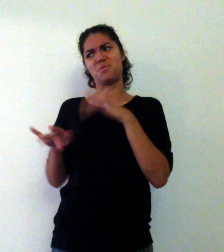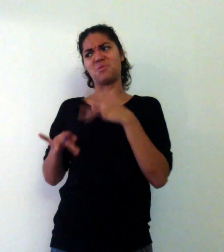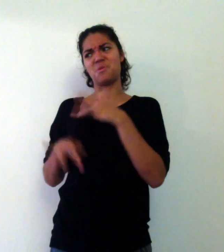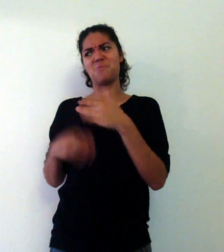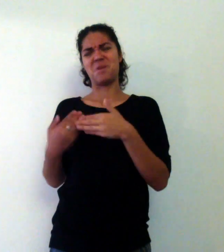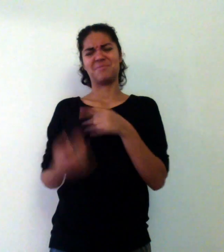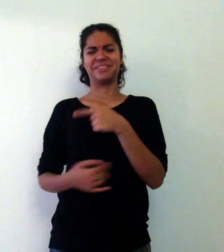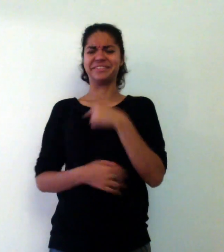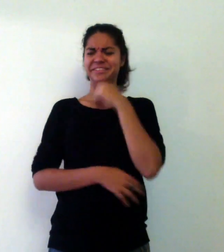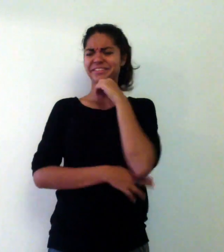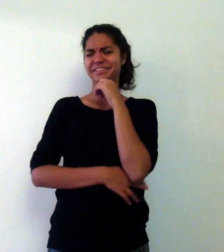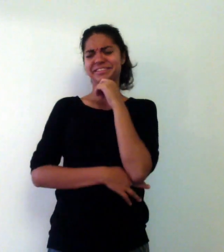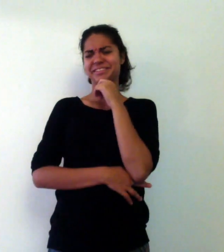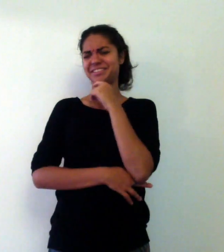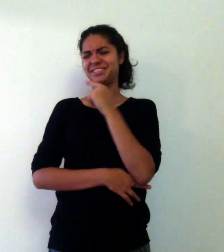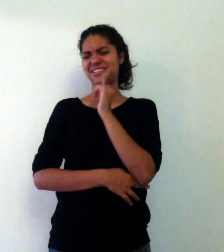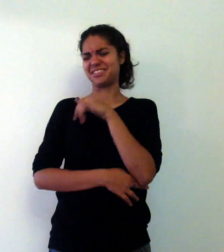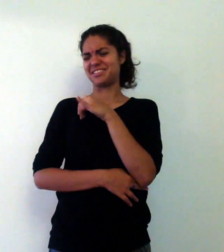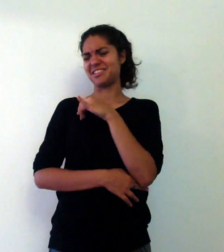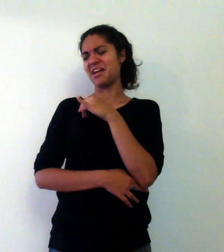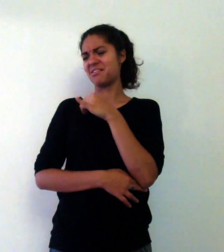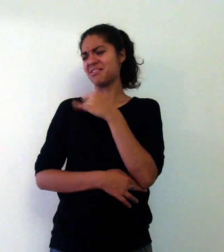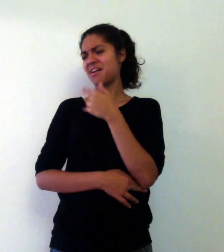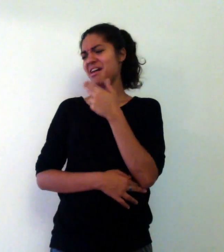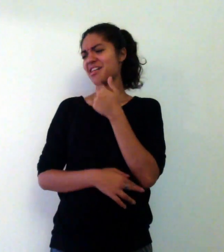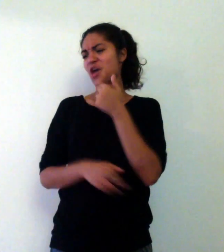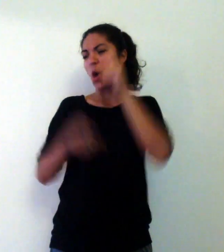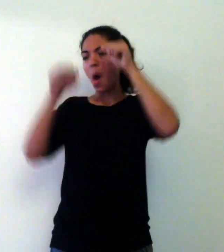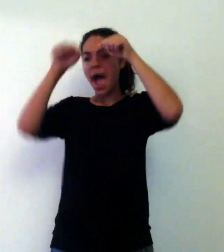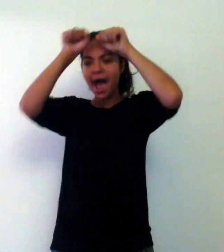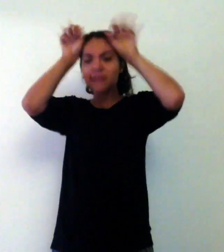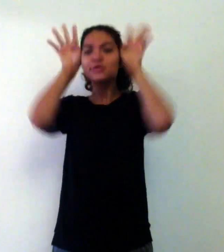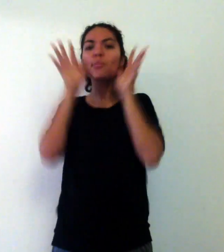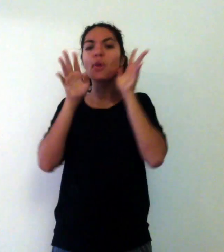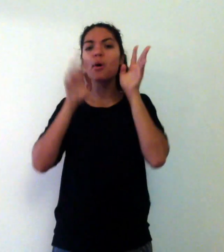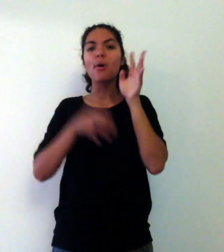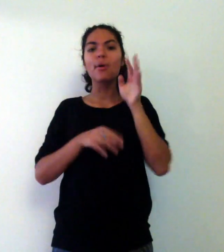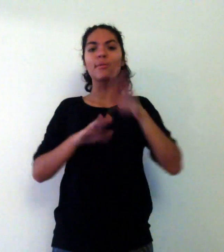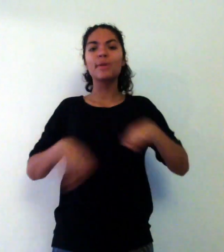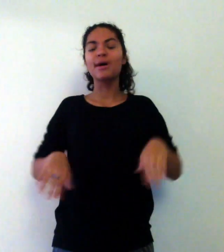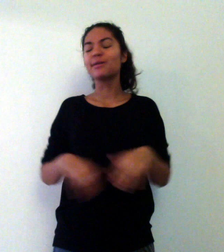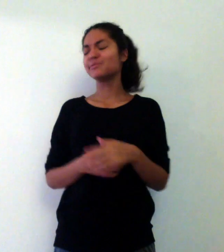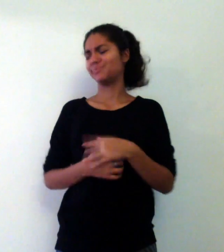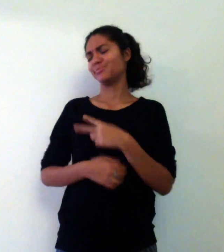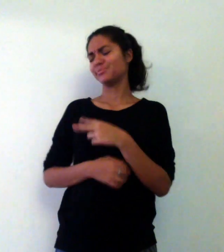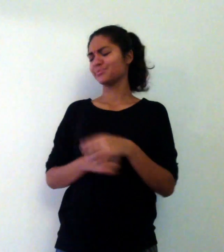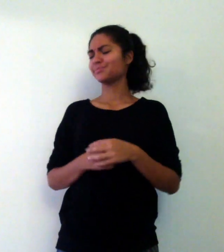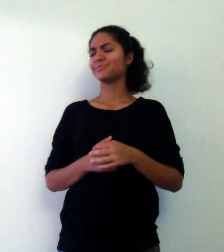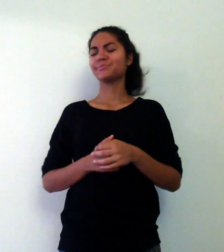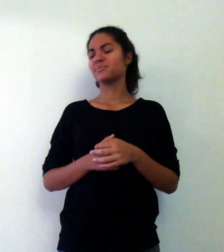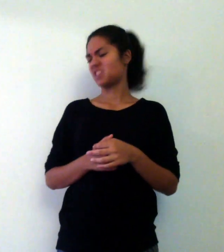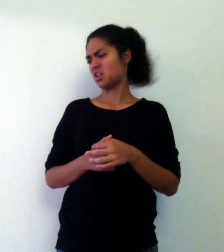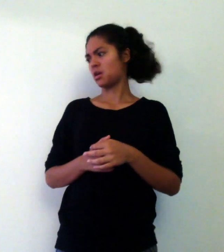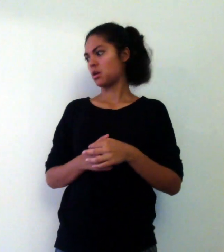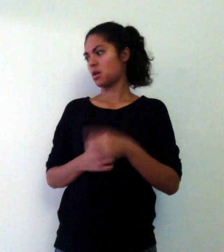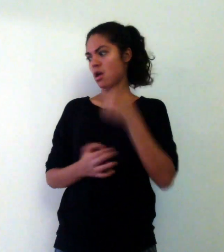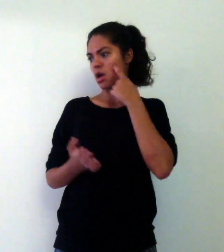well, look at that little one. I said, well, what a cute little Eskimo child, I said. And all of a sudden, I noticed the big Z at the top of the crib